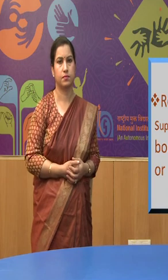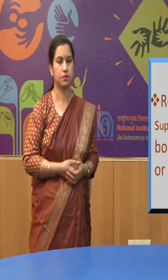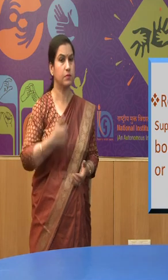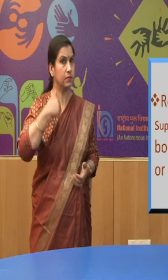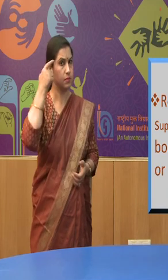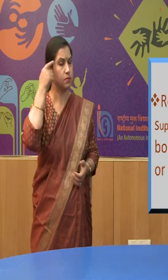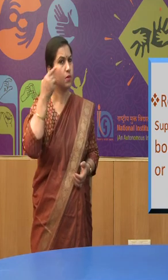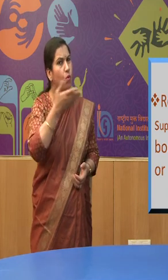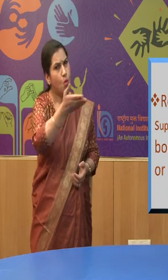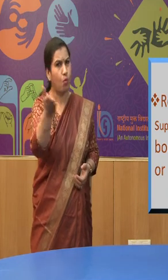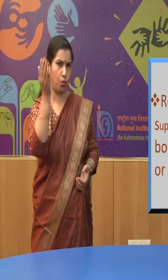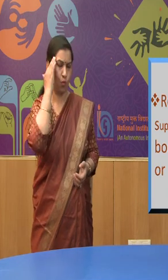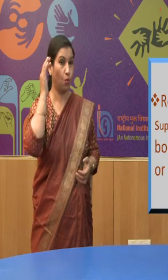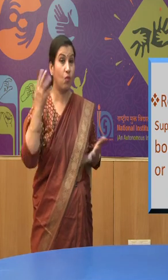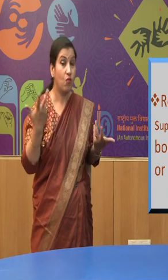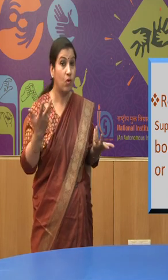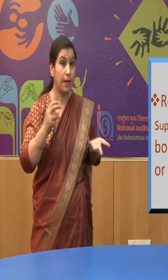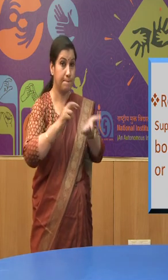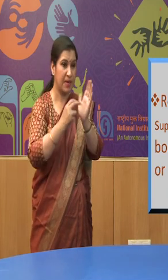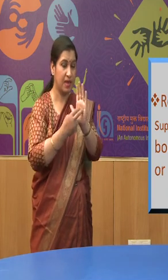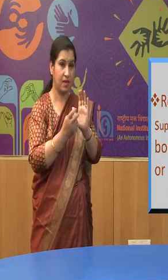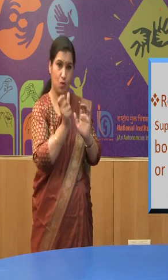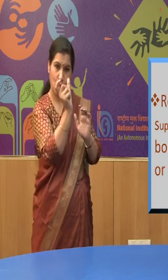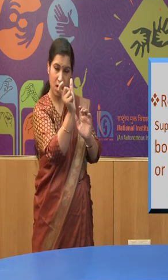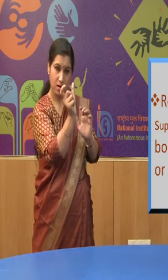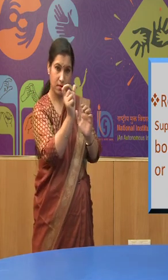I think you all know the meaning of superstition.